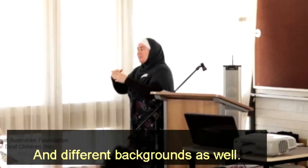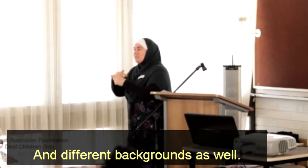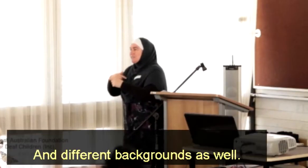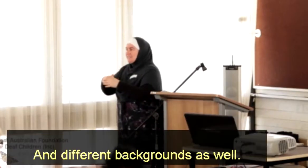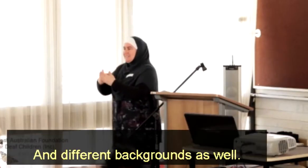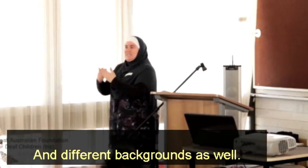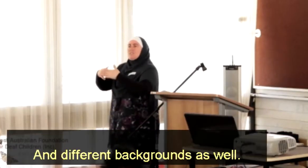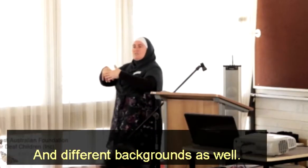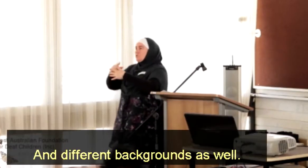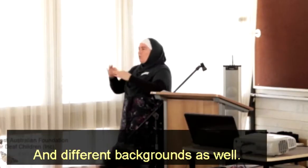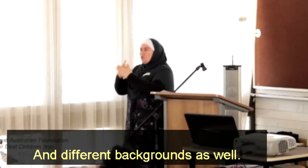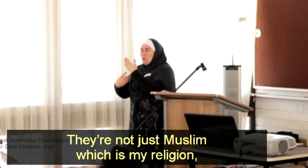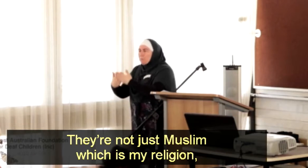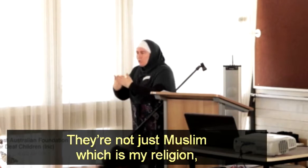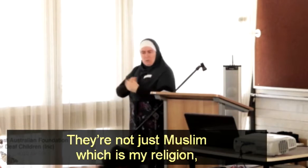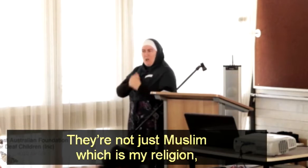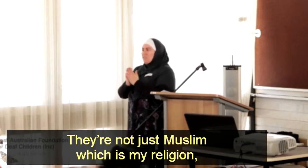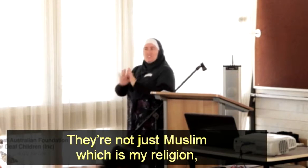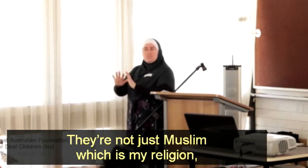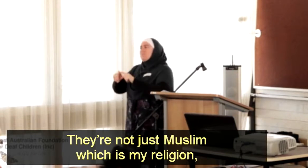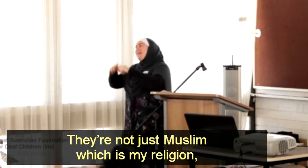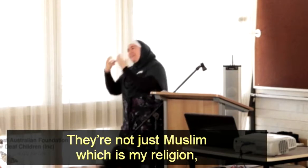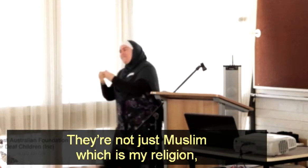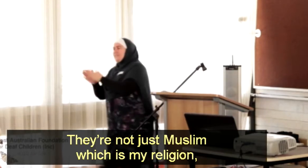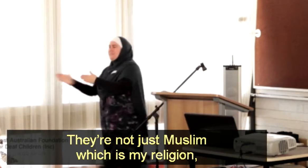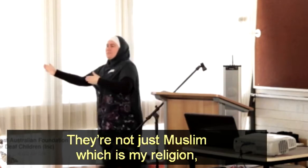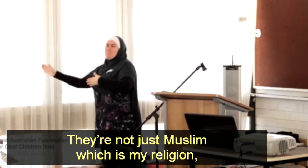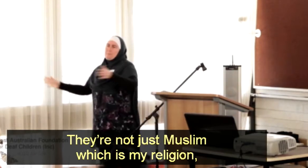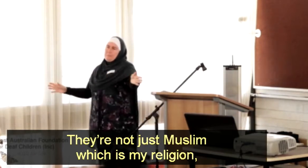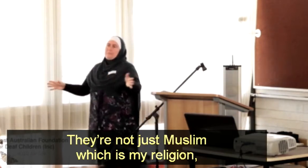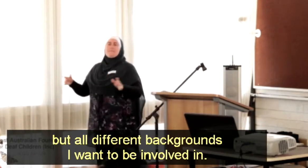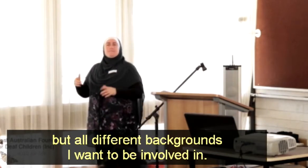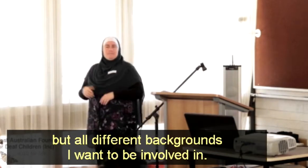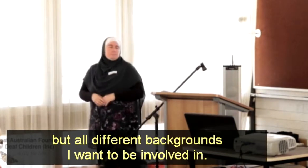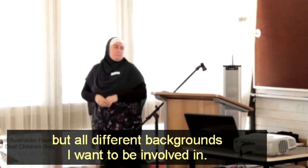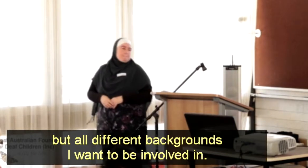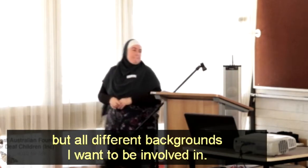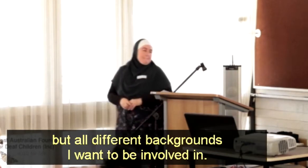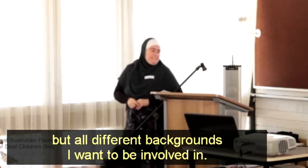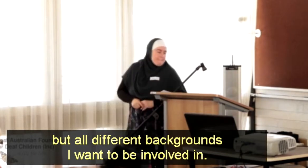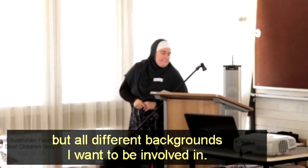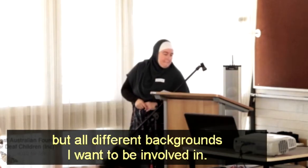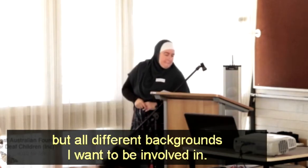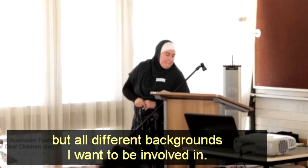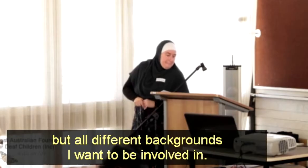And different backgrounds as well. So not just Muslim, which is my religion, but all different backgrounds I want to be involved in.